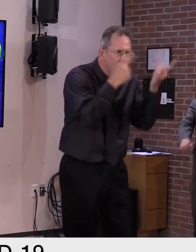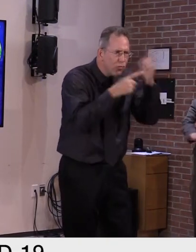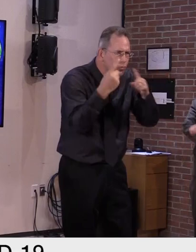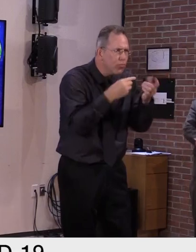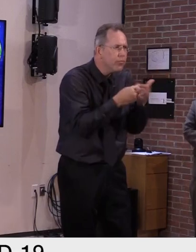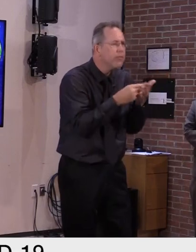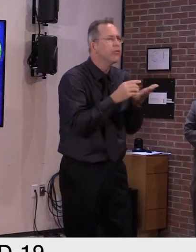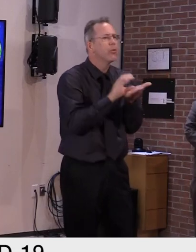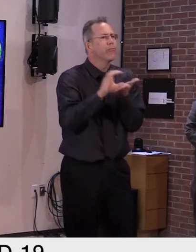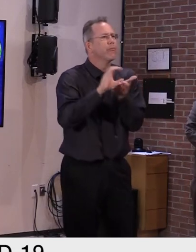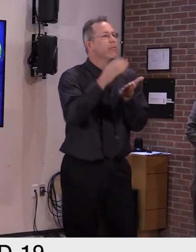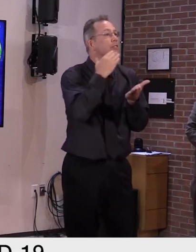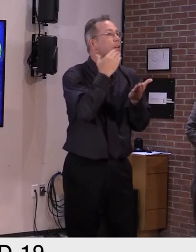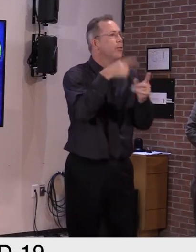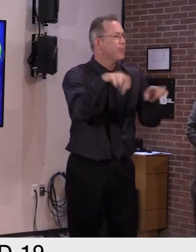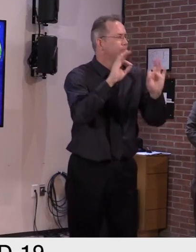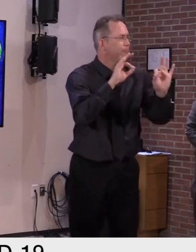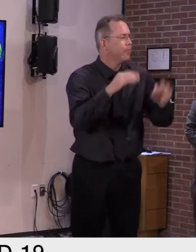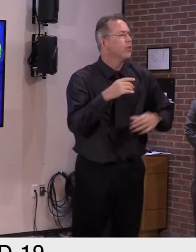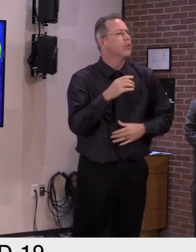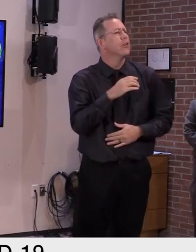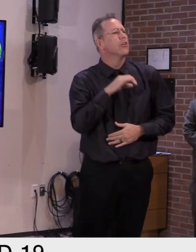Goldstein.